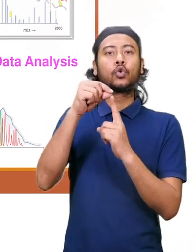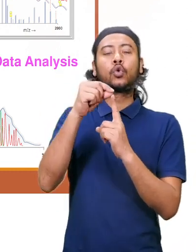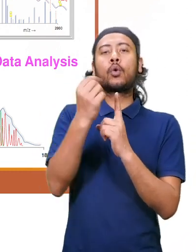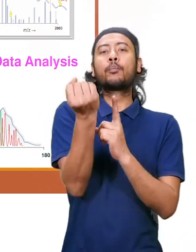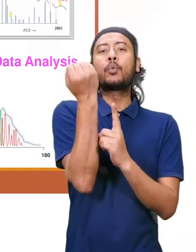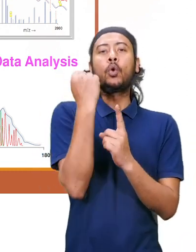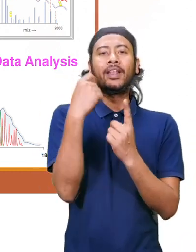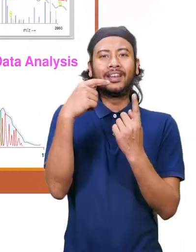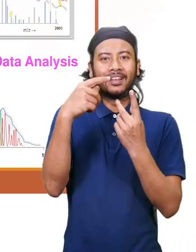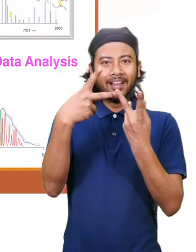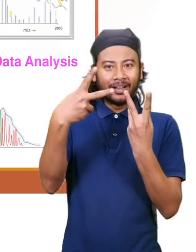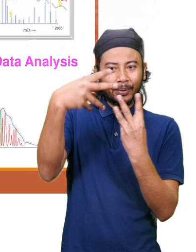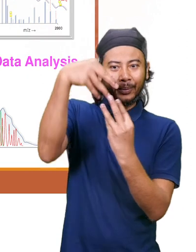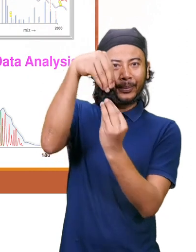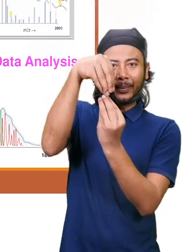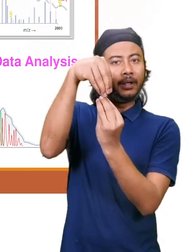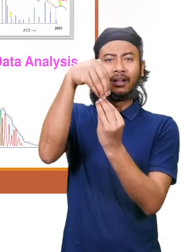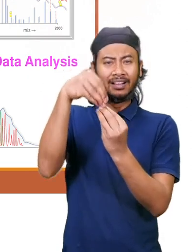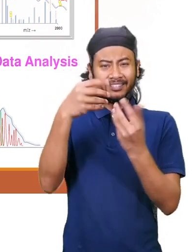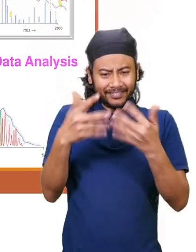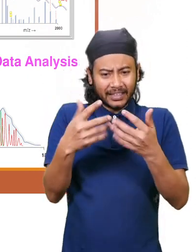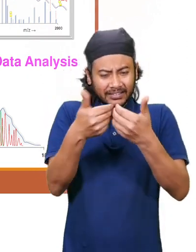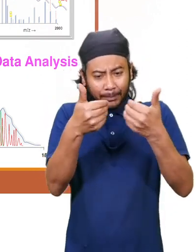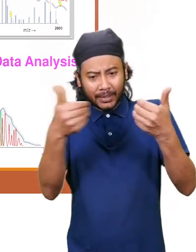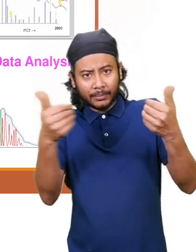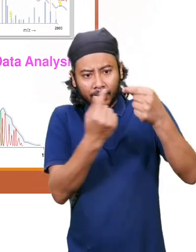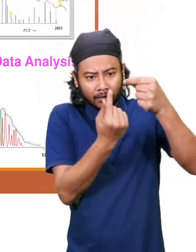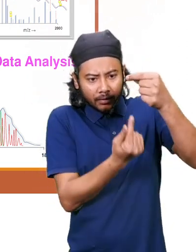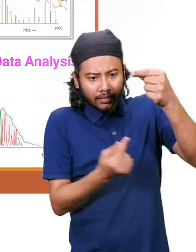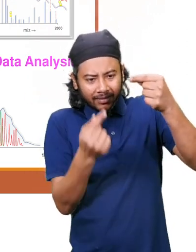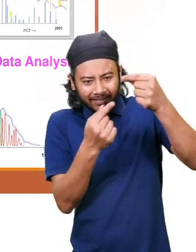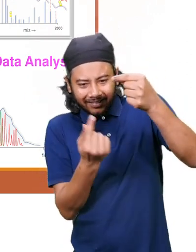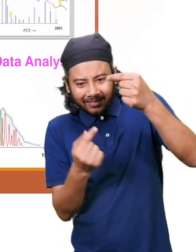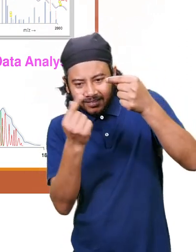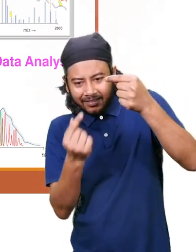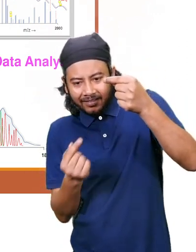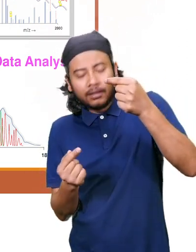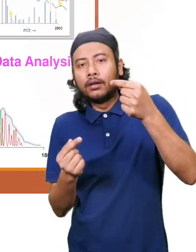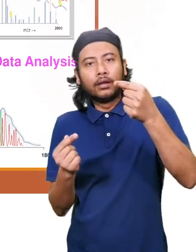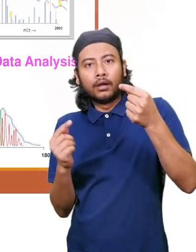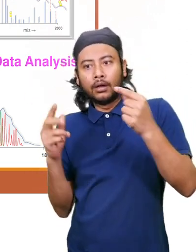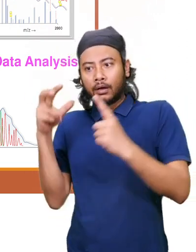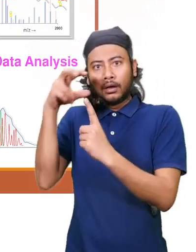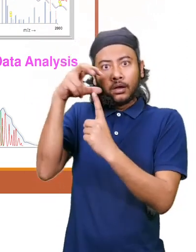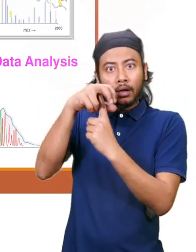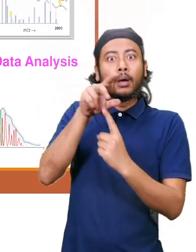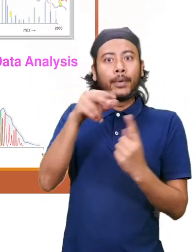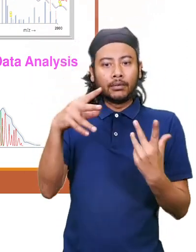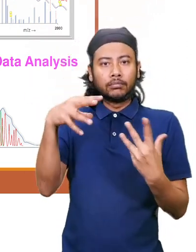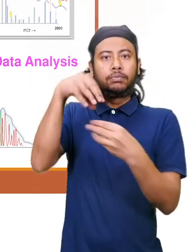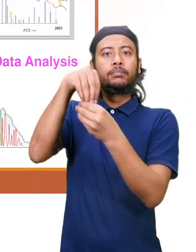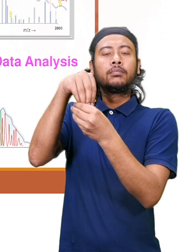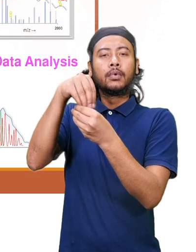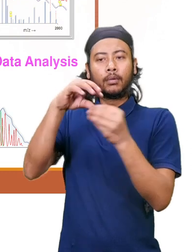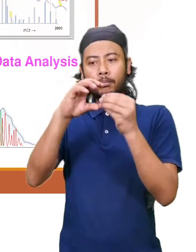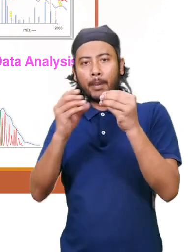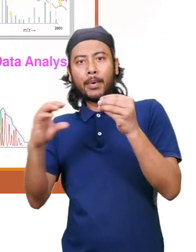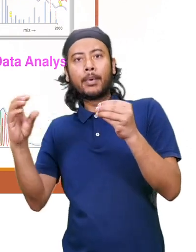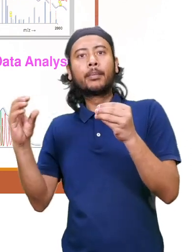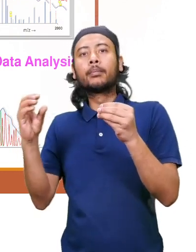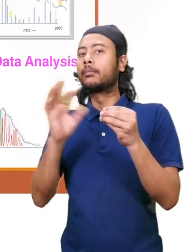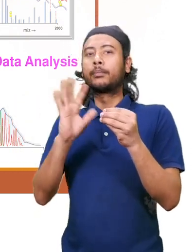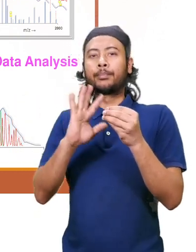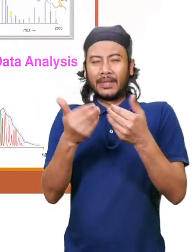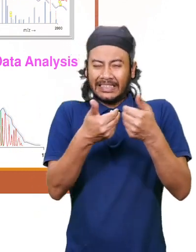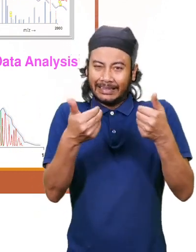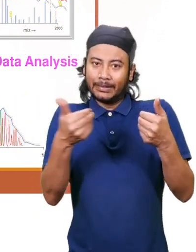this alkylation procedure will block the reformation of disulfide bridges. Then the proteins will be in